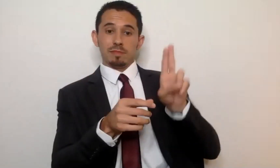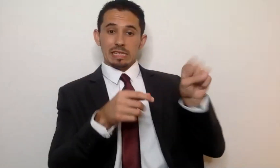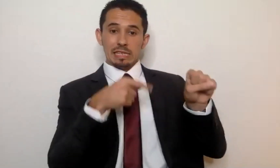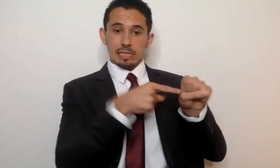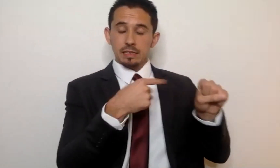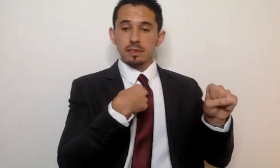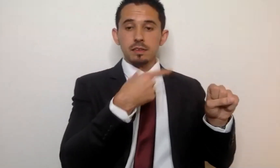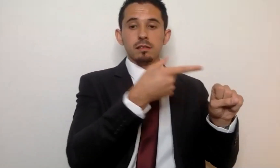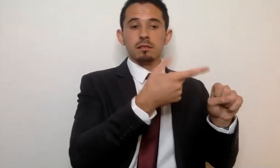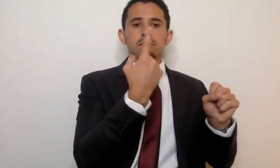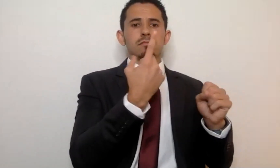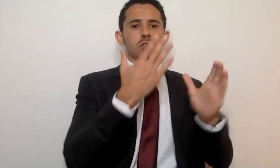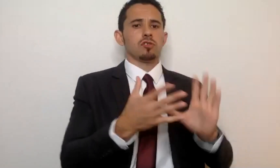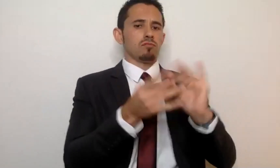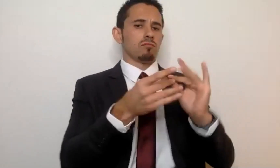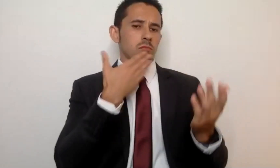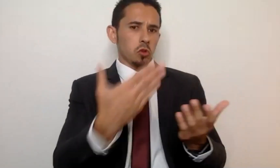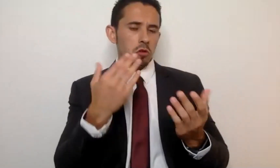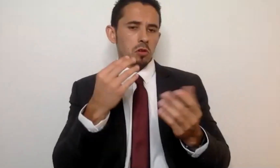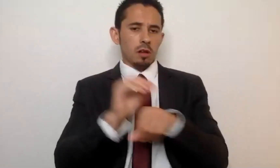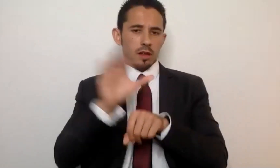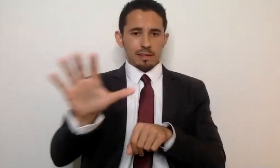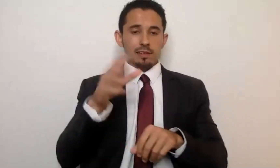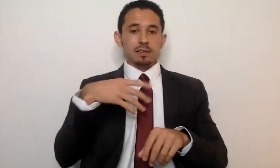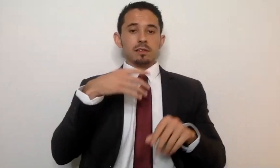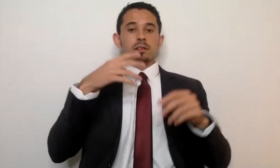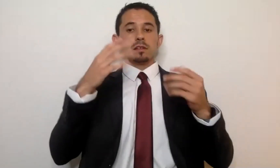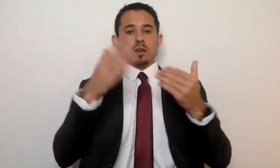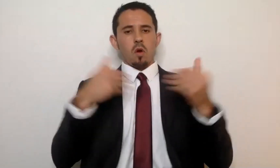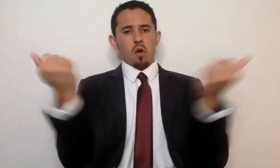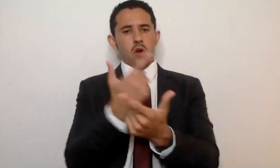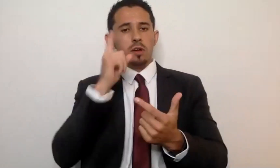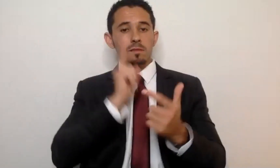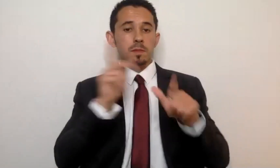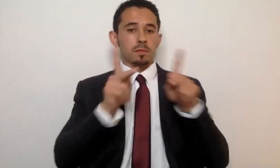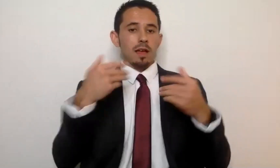information that's necessary? In regards to the United States, there was one person that said it well.